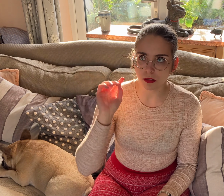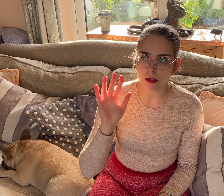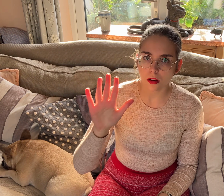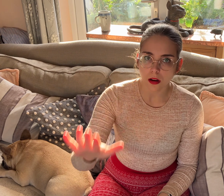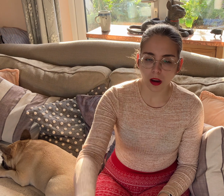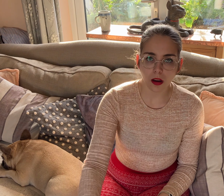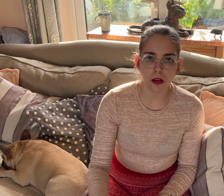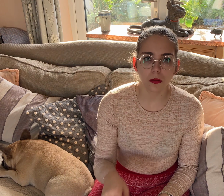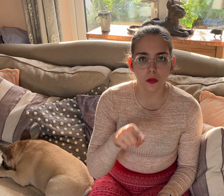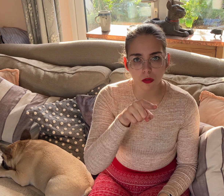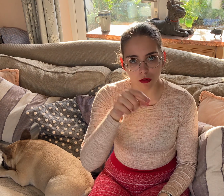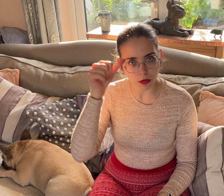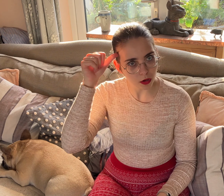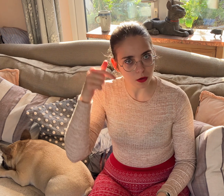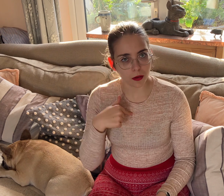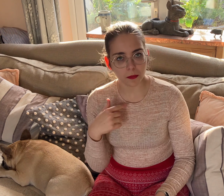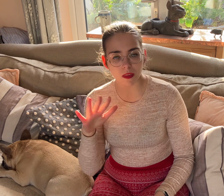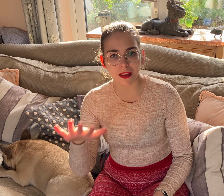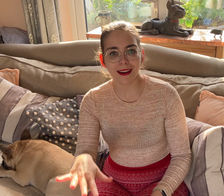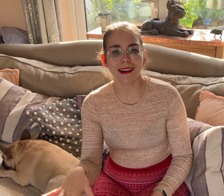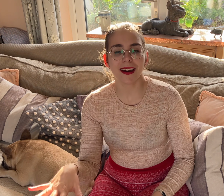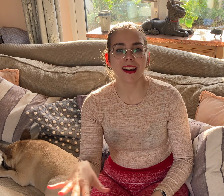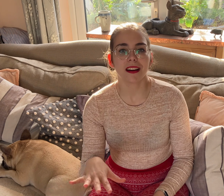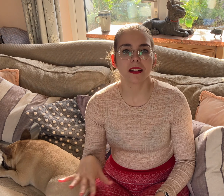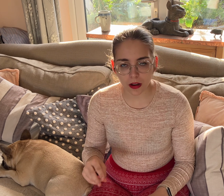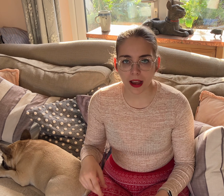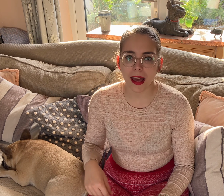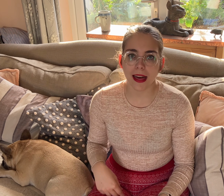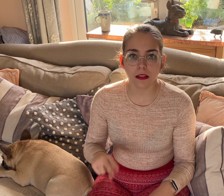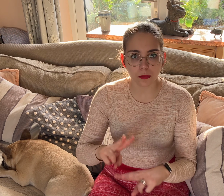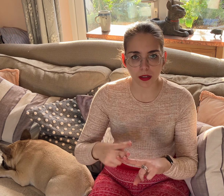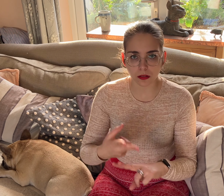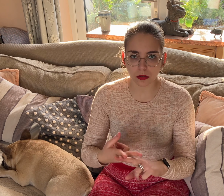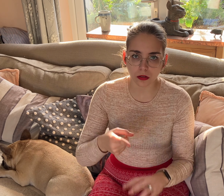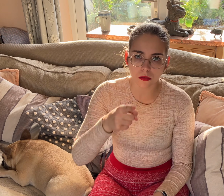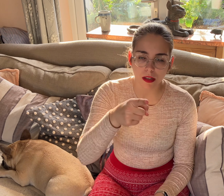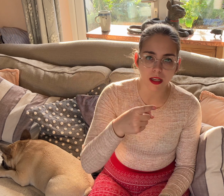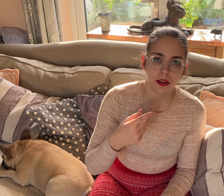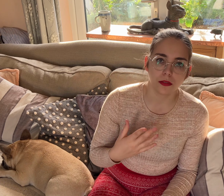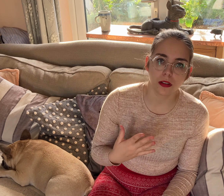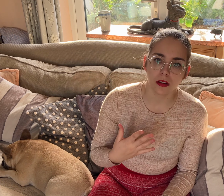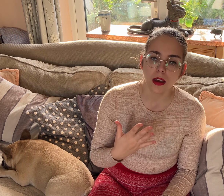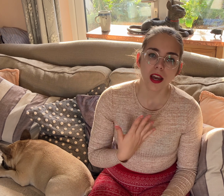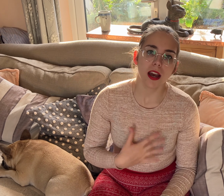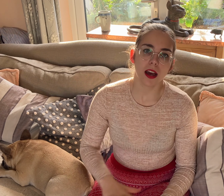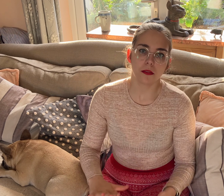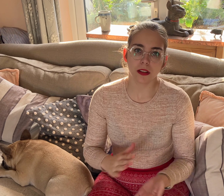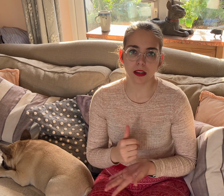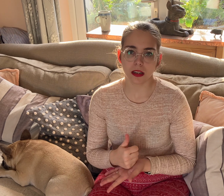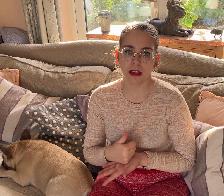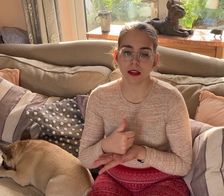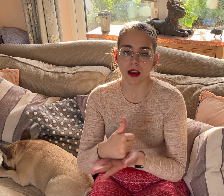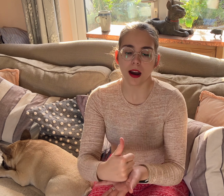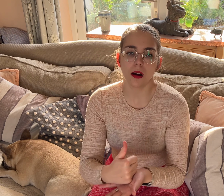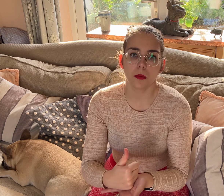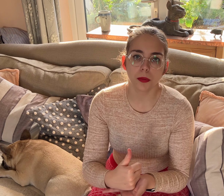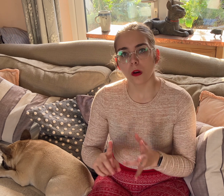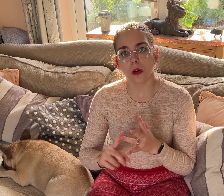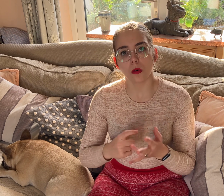home. You know I'm there. And rest assured if you ever need help or